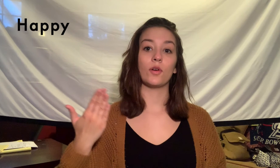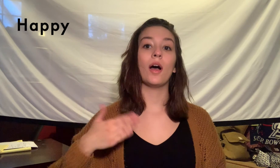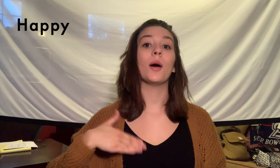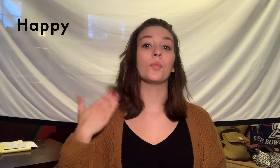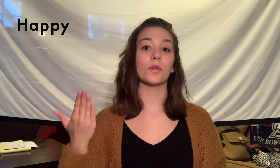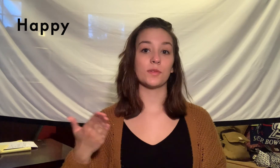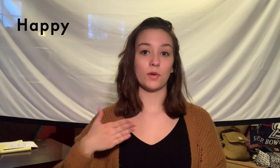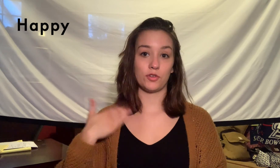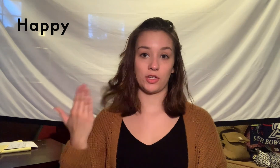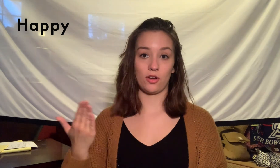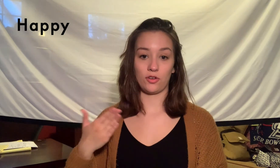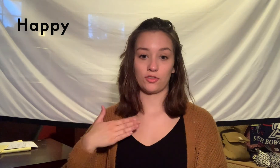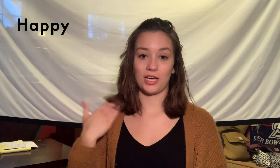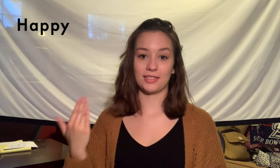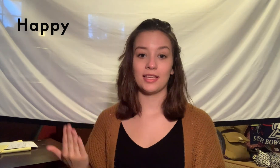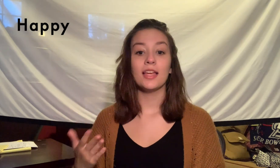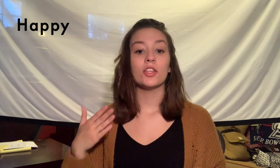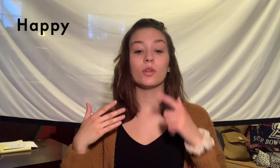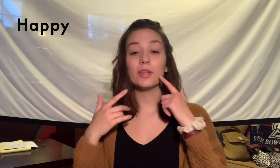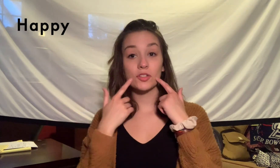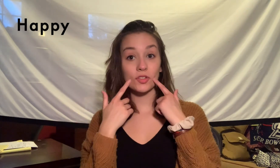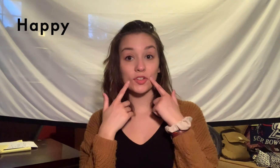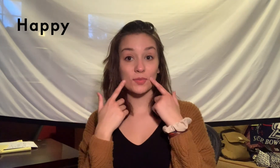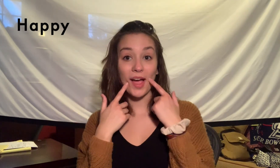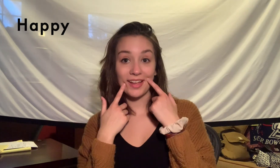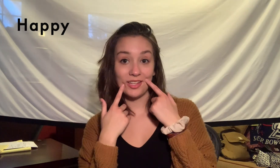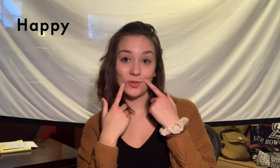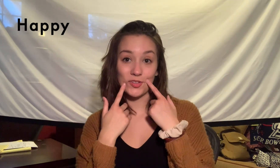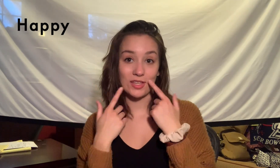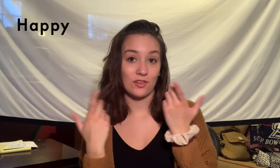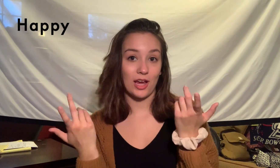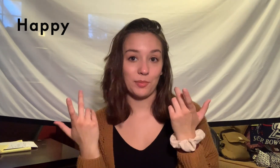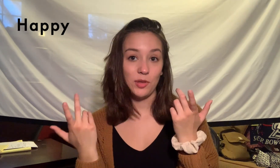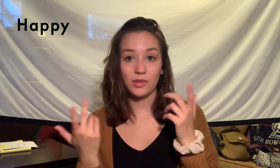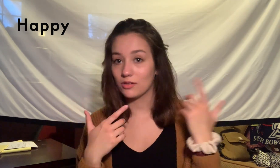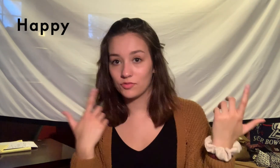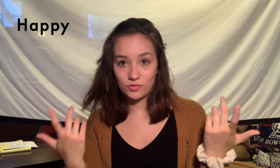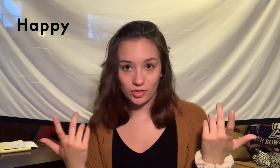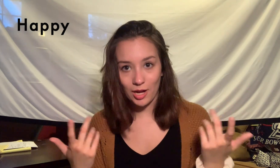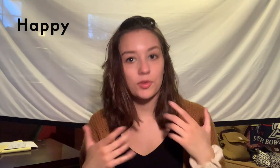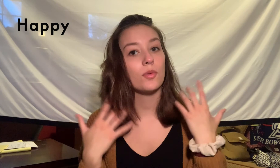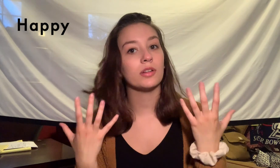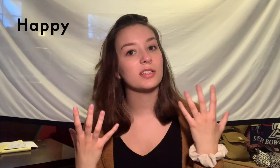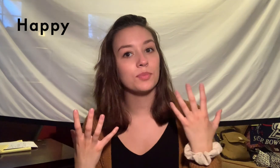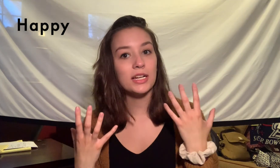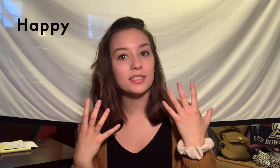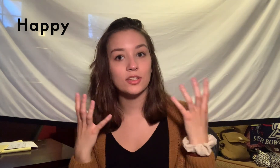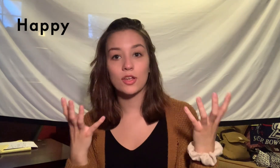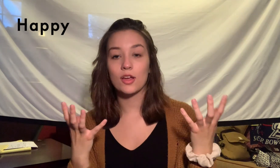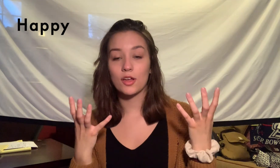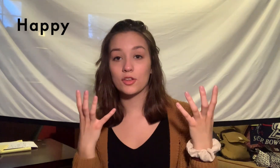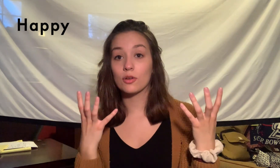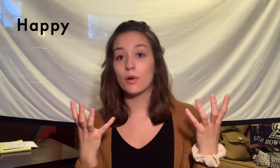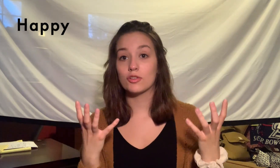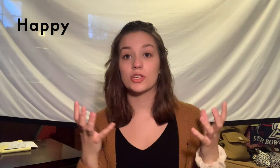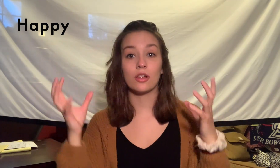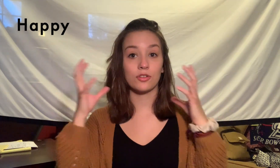go upwards motion on your chest. You wanna make sure that you're smiling when you say that you're happy, because you're happy. You wanna express your emotion on your